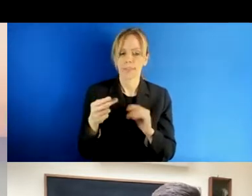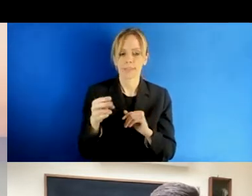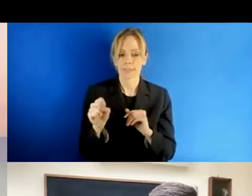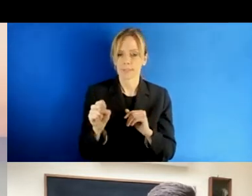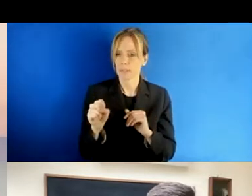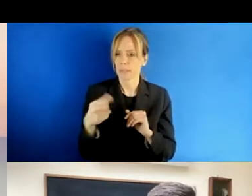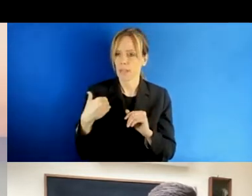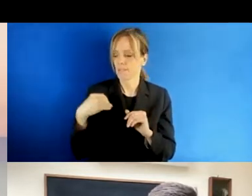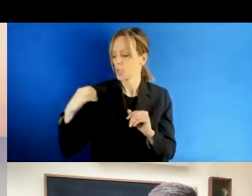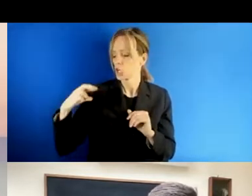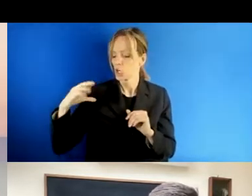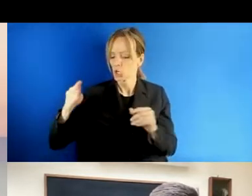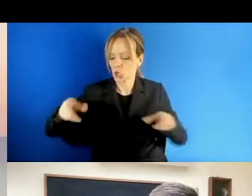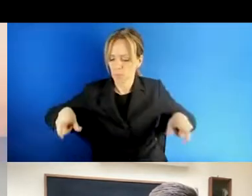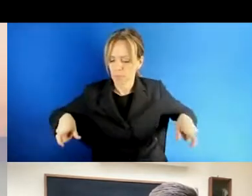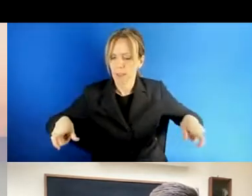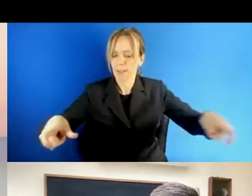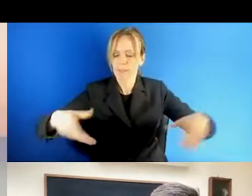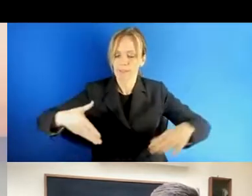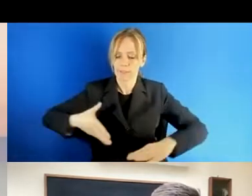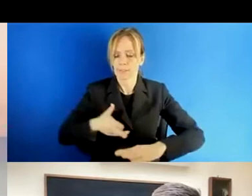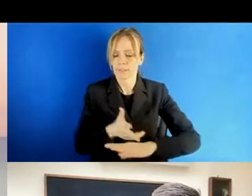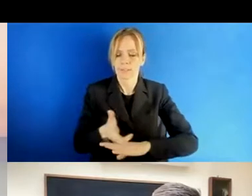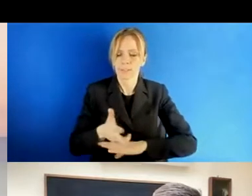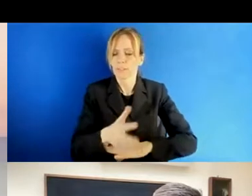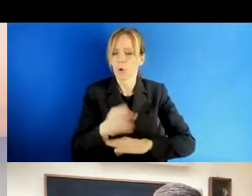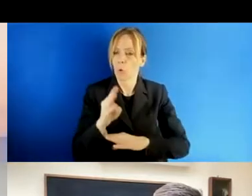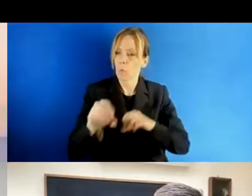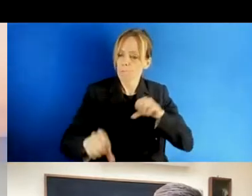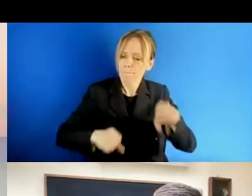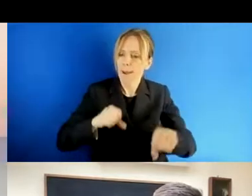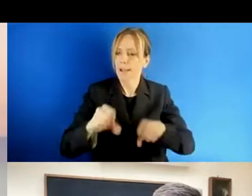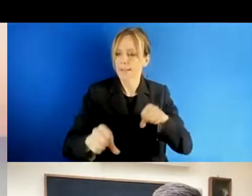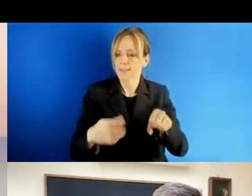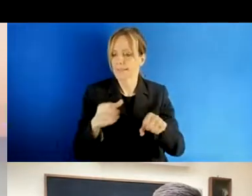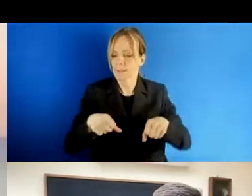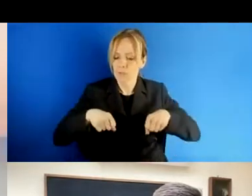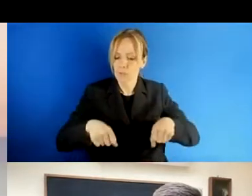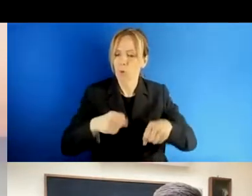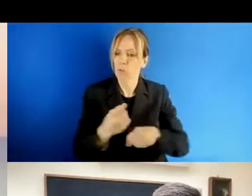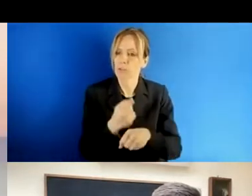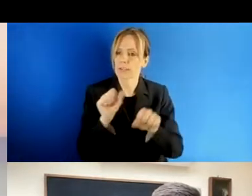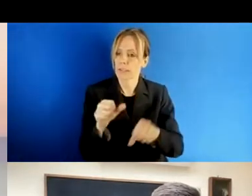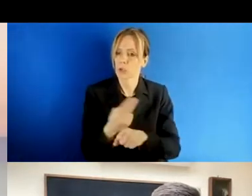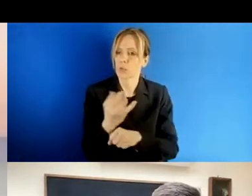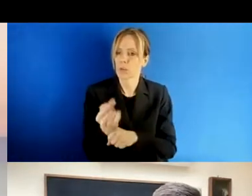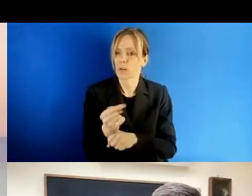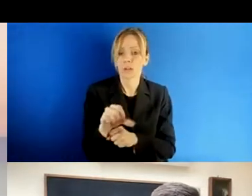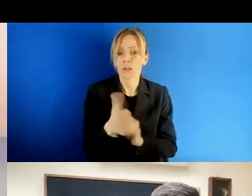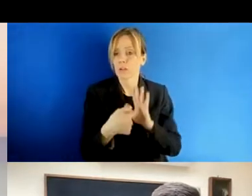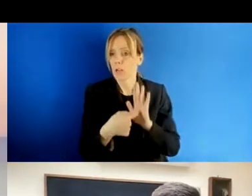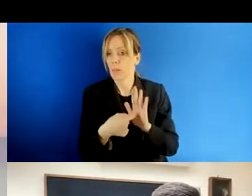users. Automatic doors, another UD sort of showcases, have been fantastic, right? You no